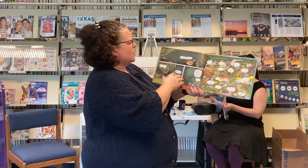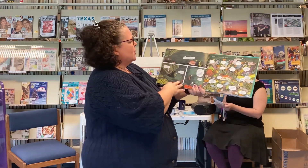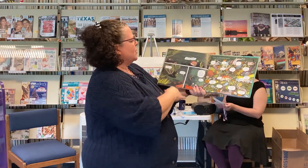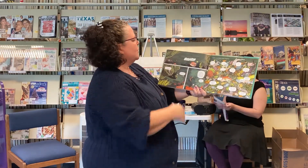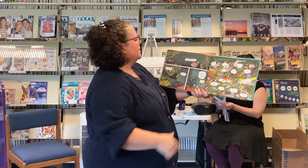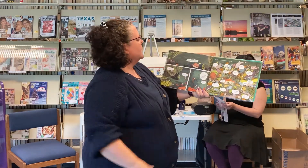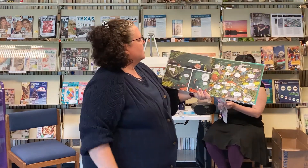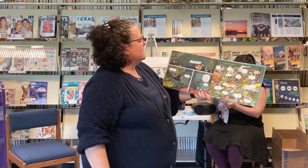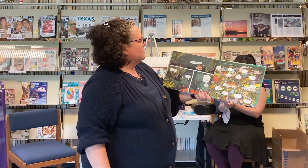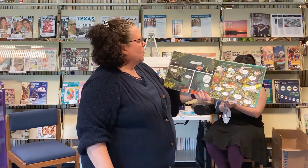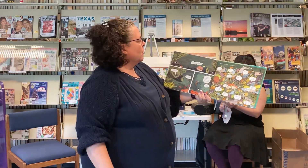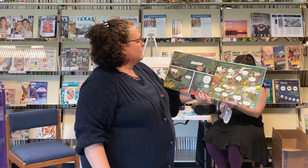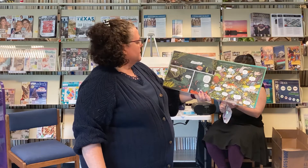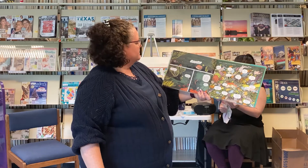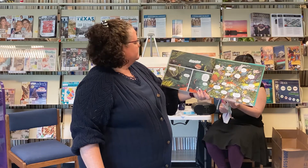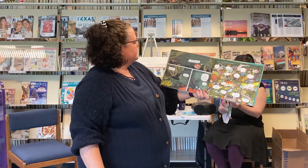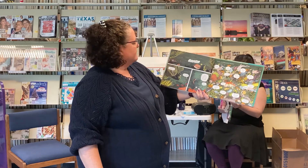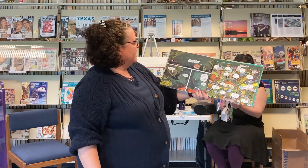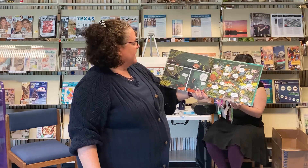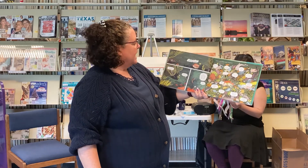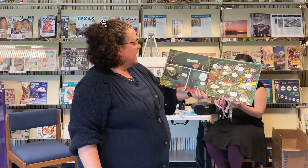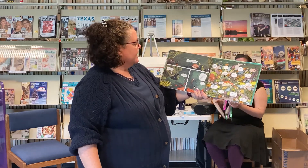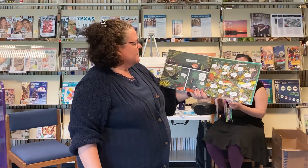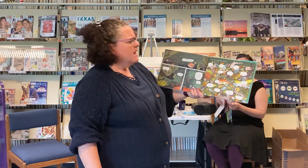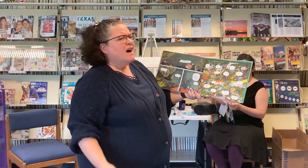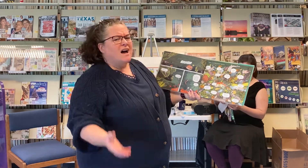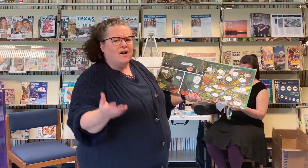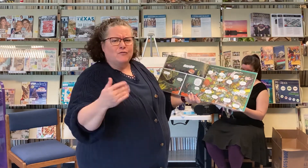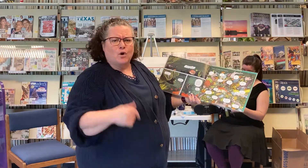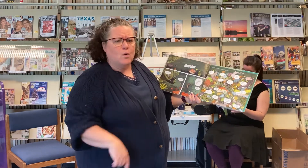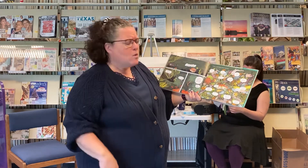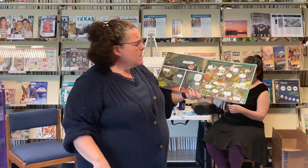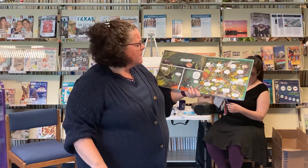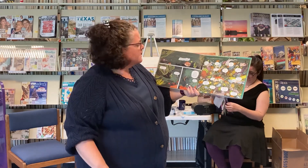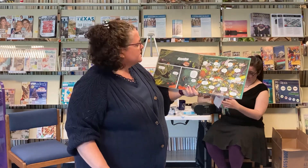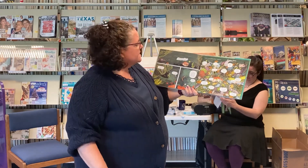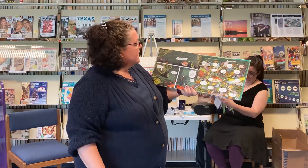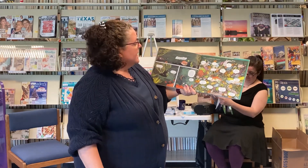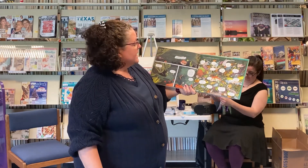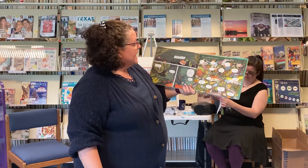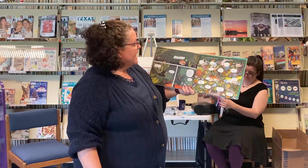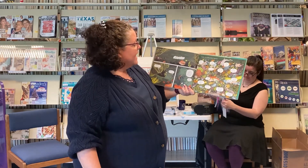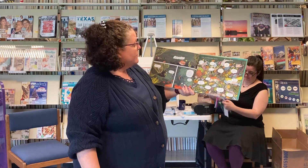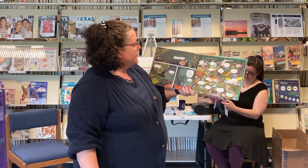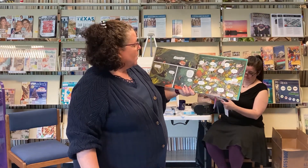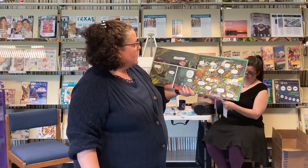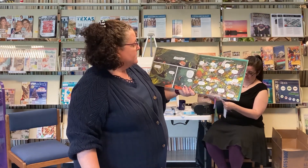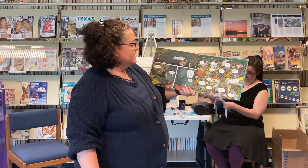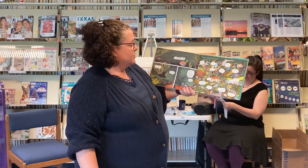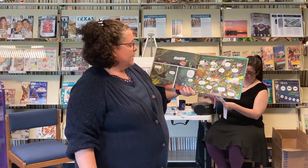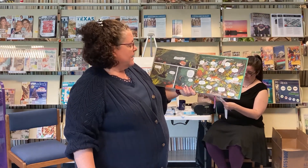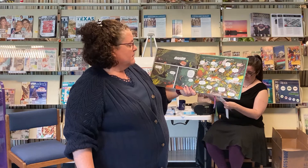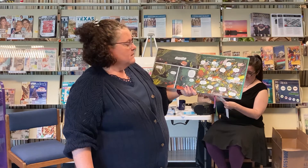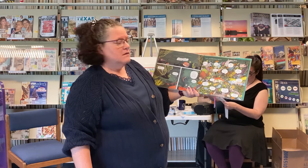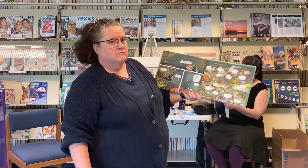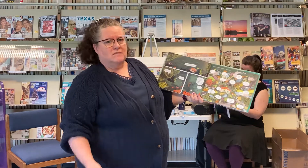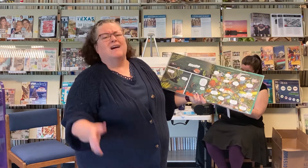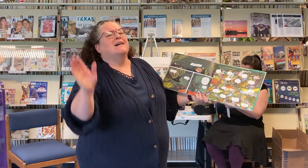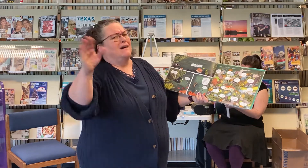Sure. Blurp. May I? Of course. Can I have the part with the shell?